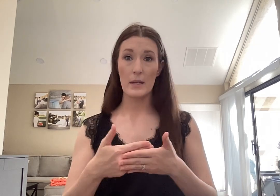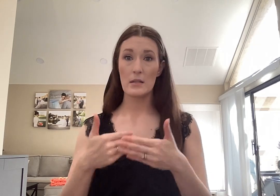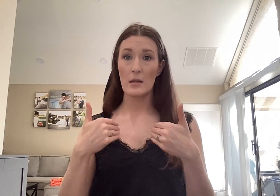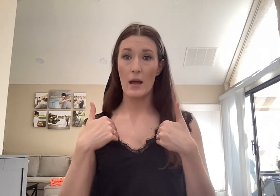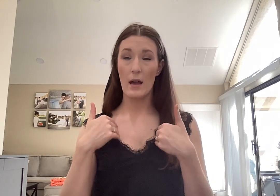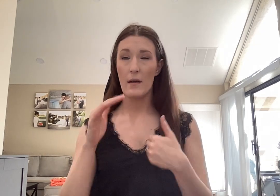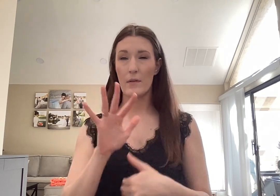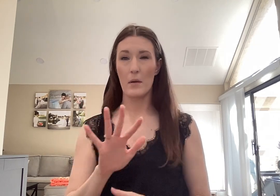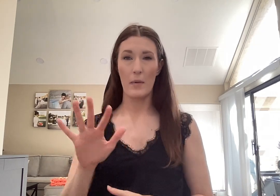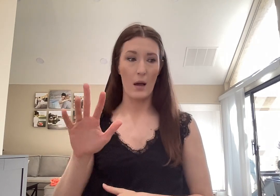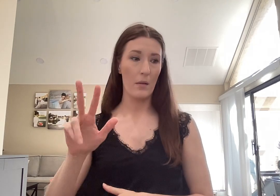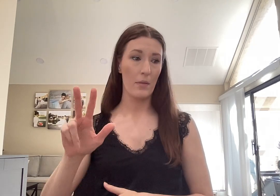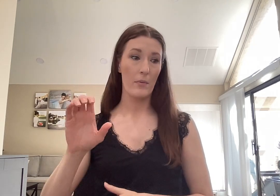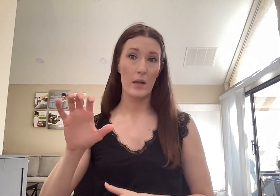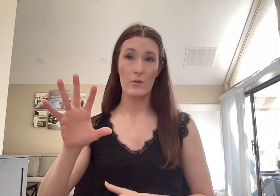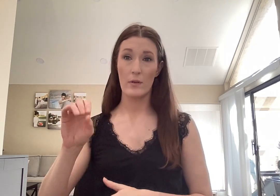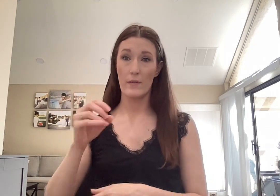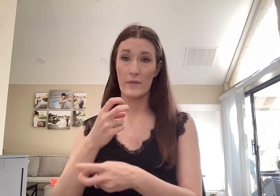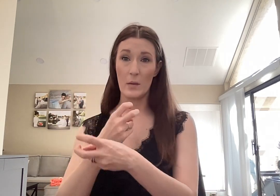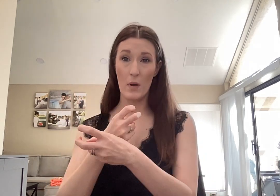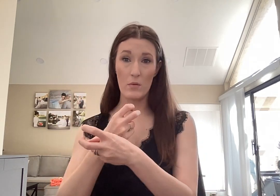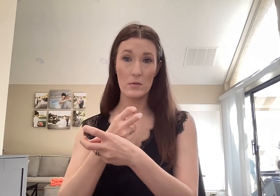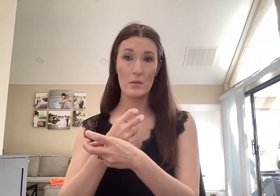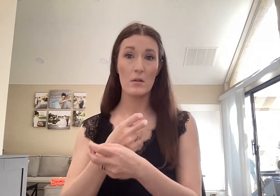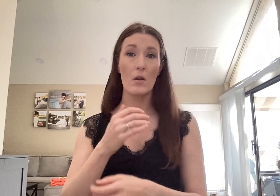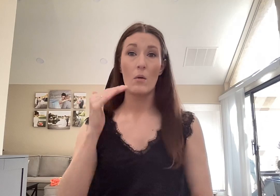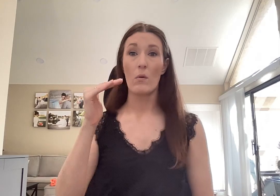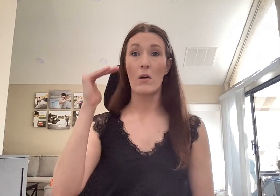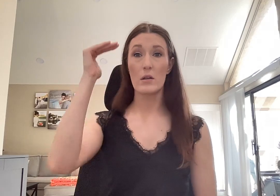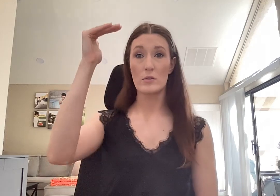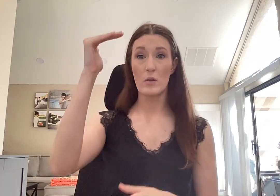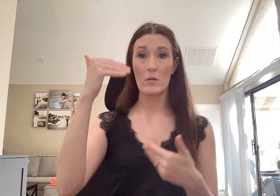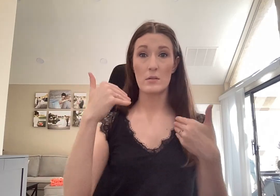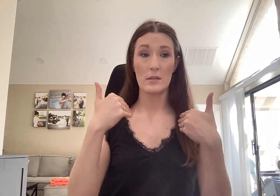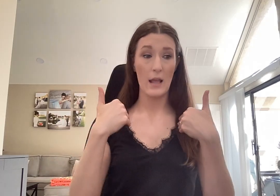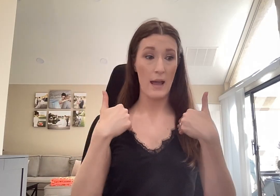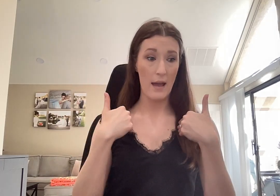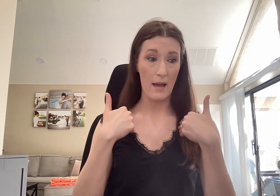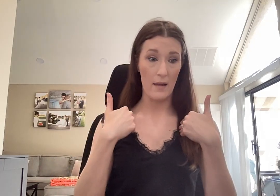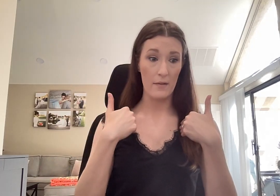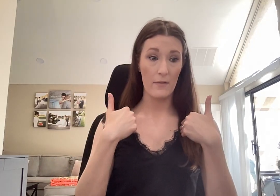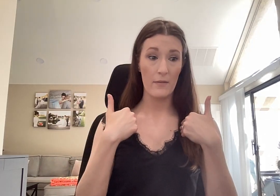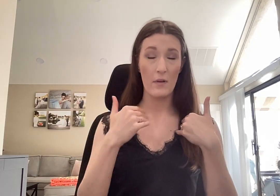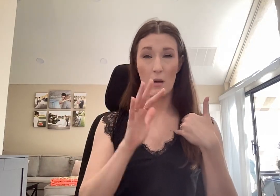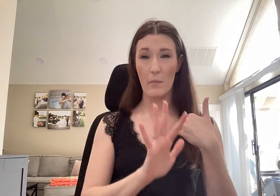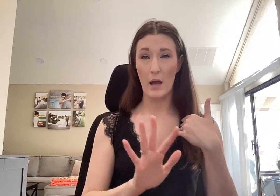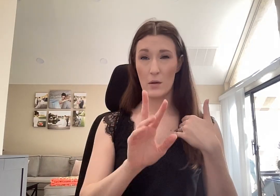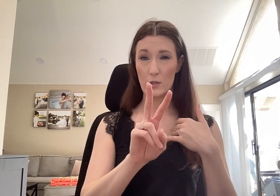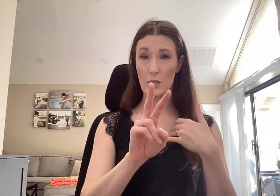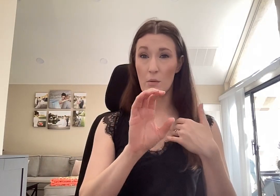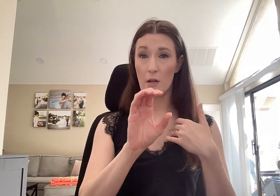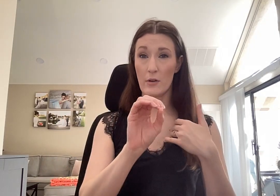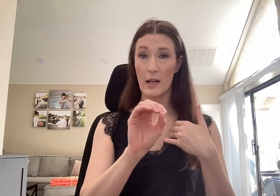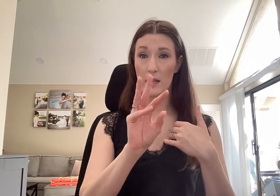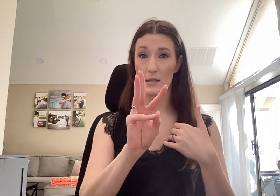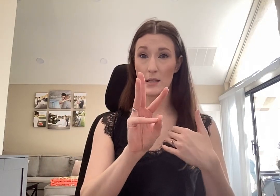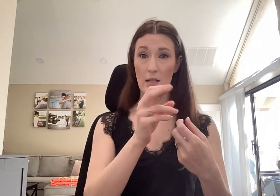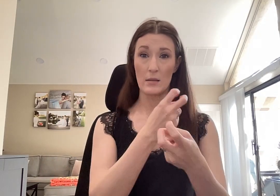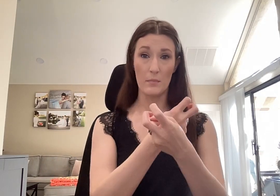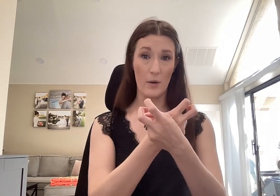babies have about 350 bones, while adults have about 206